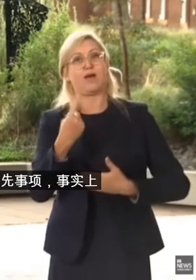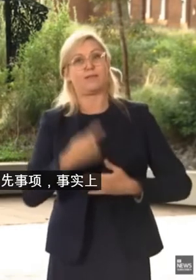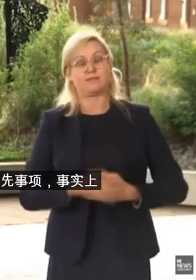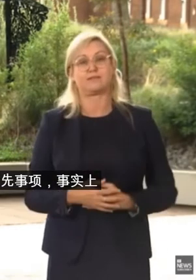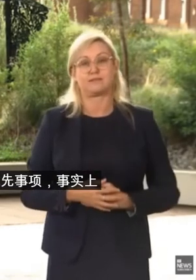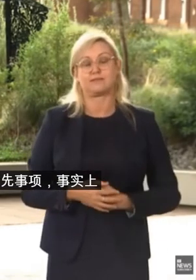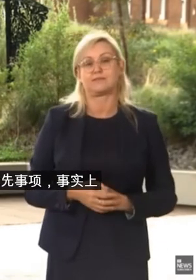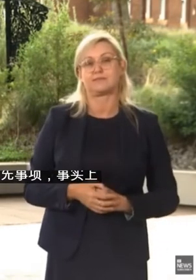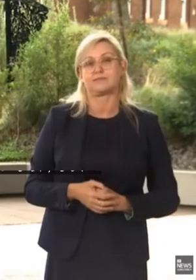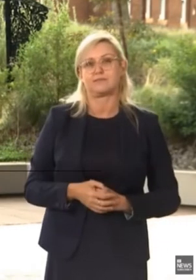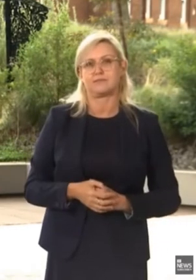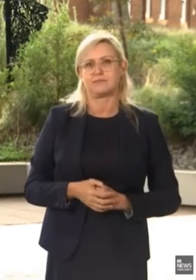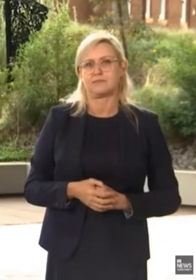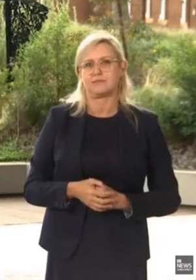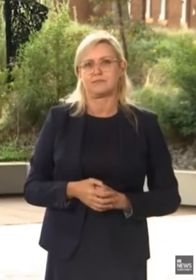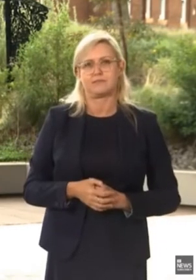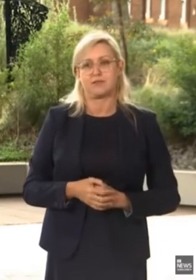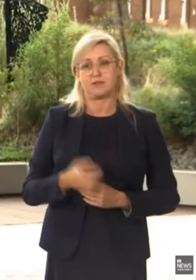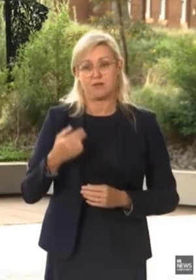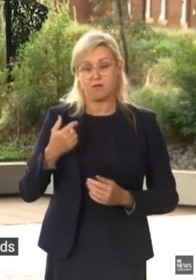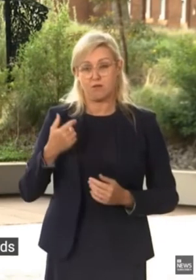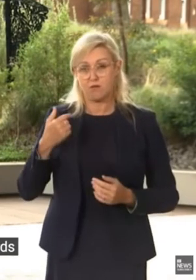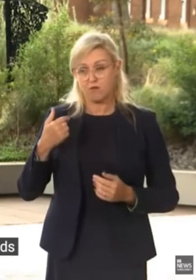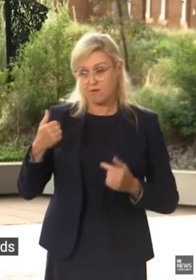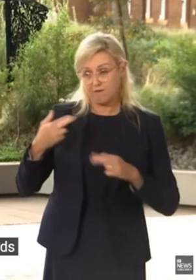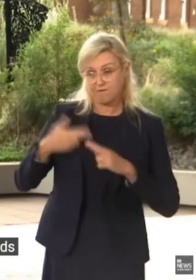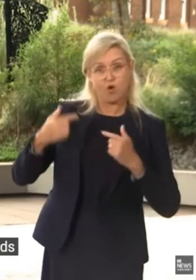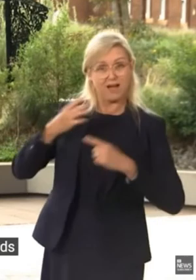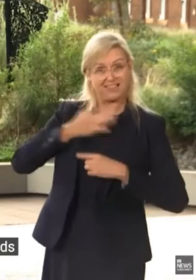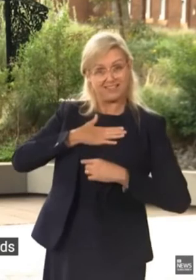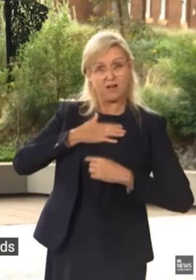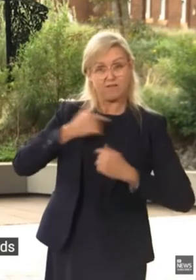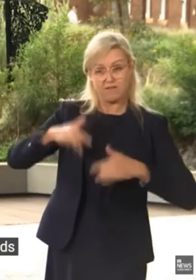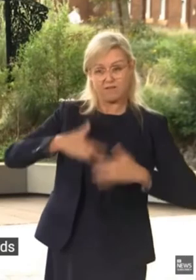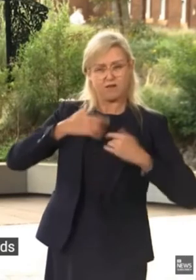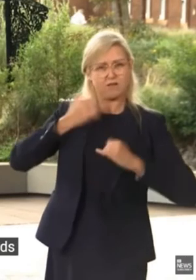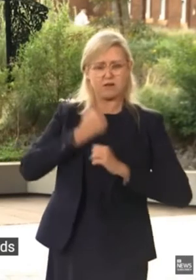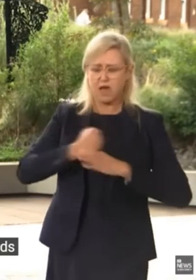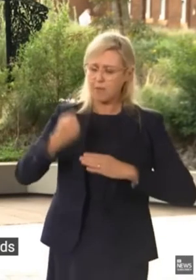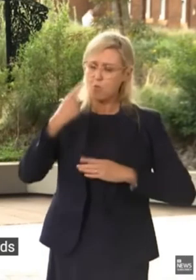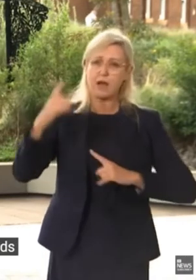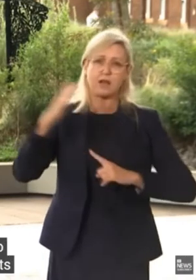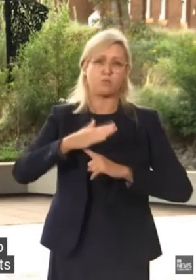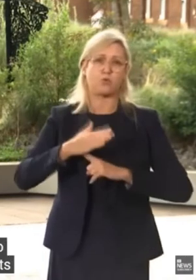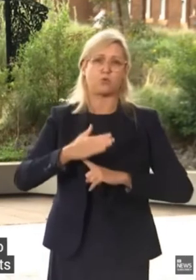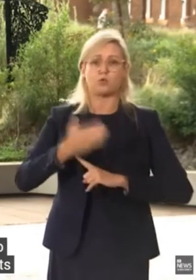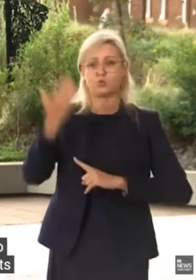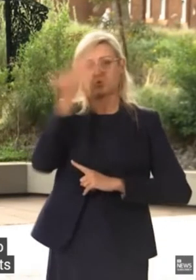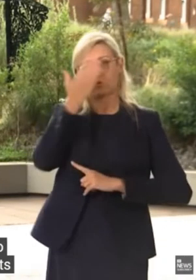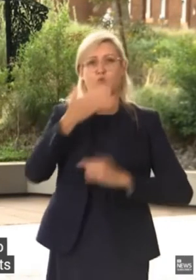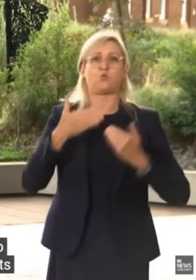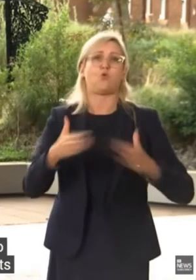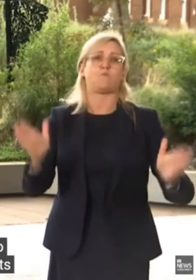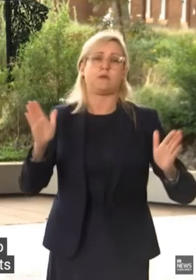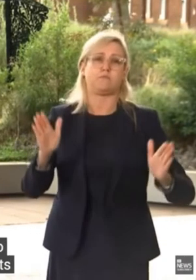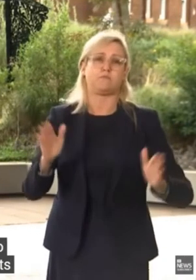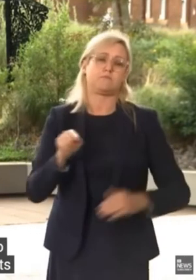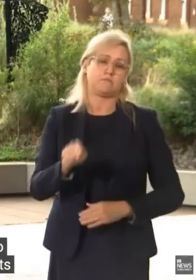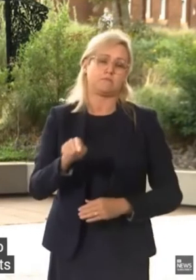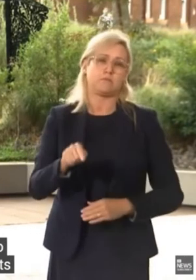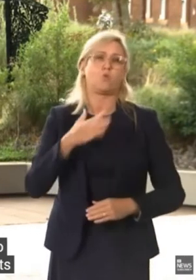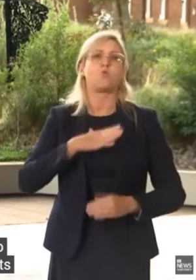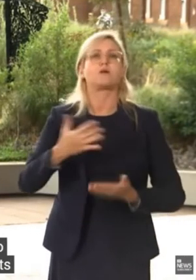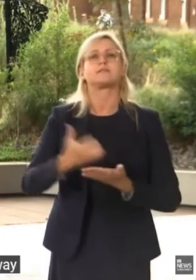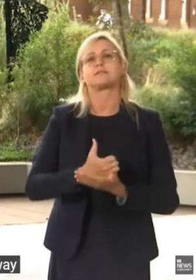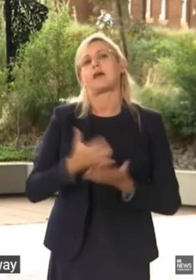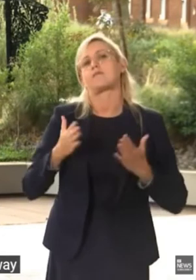out ahead of the pack by a long way, and I need to instill confidence in parents that we can do so in a